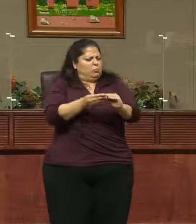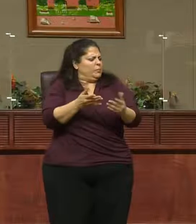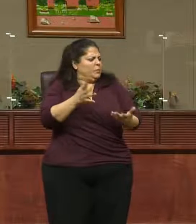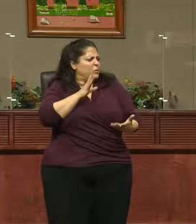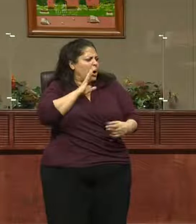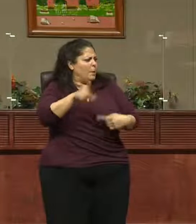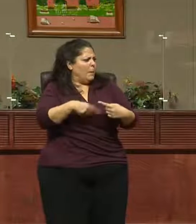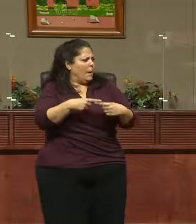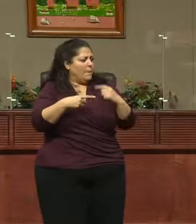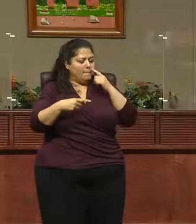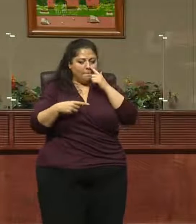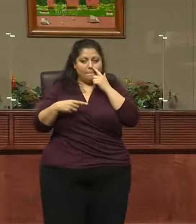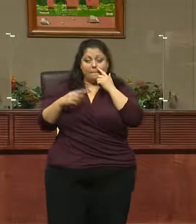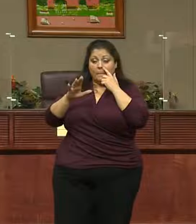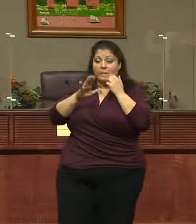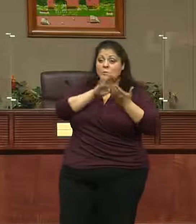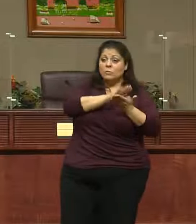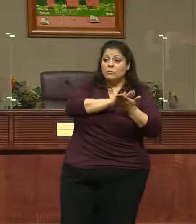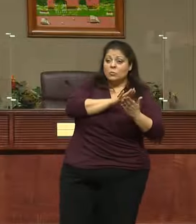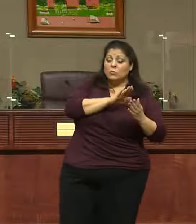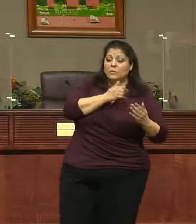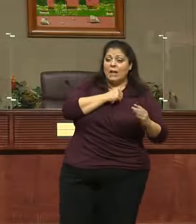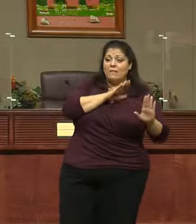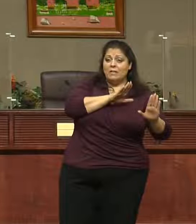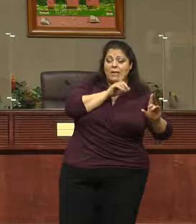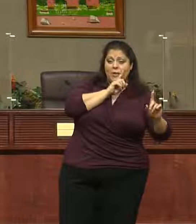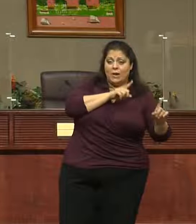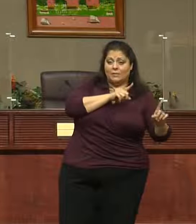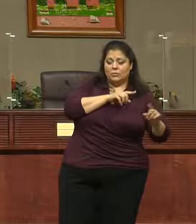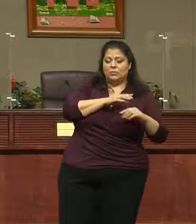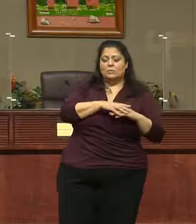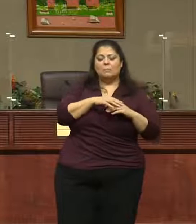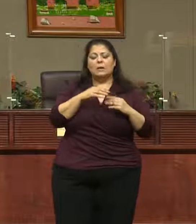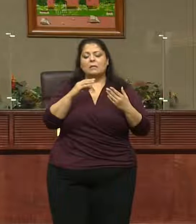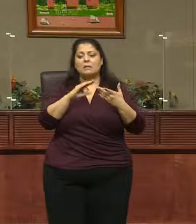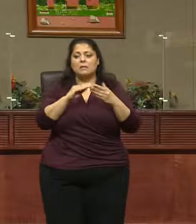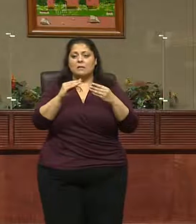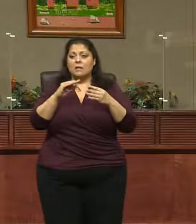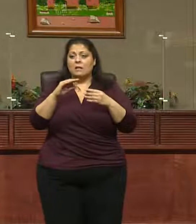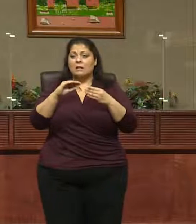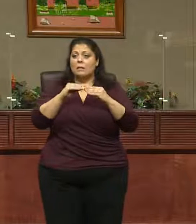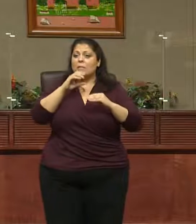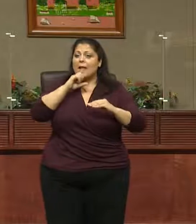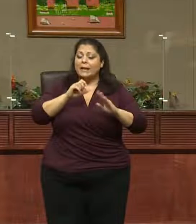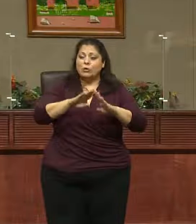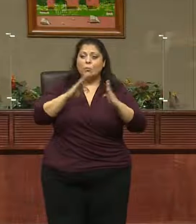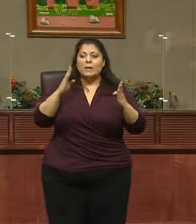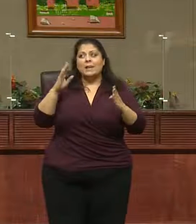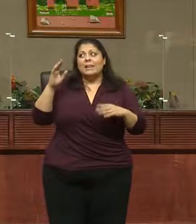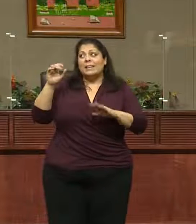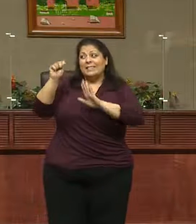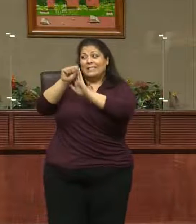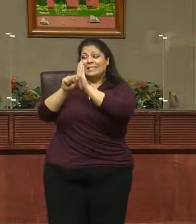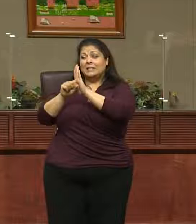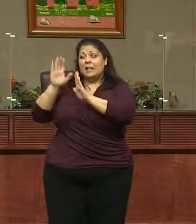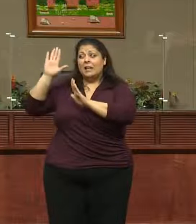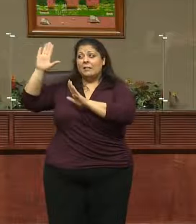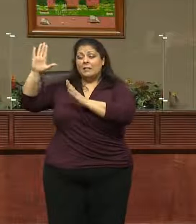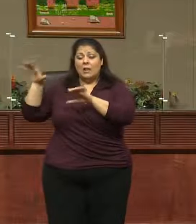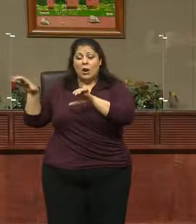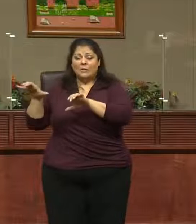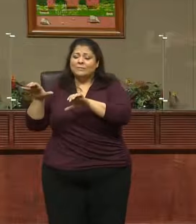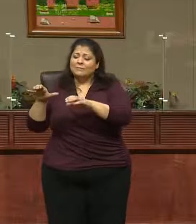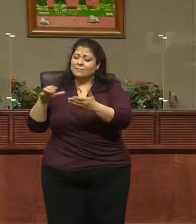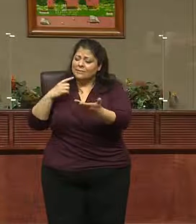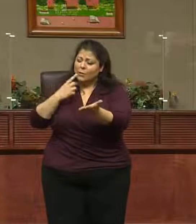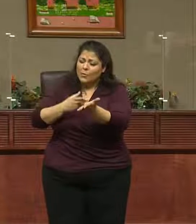the answer for that, but with regard to the numbers are opening, I think that what the state is doing is actually wise by